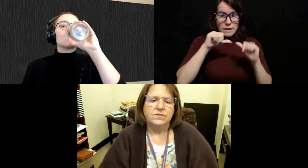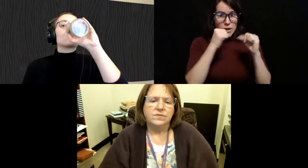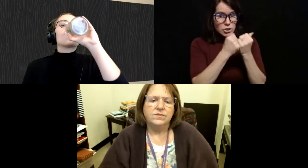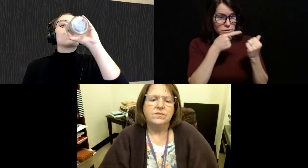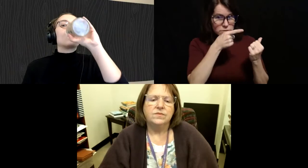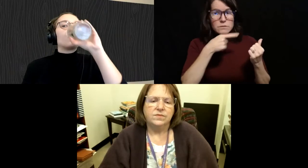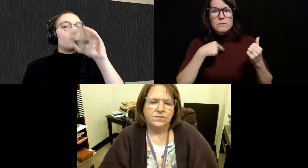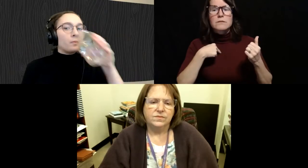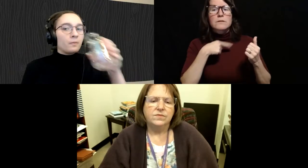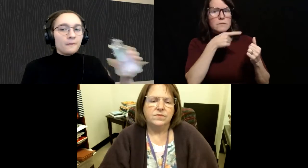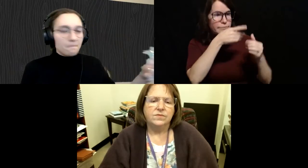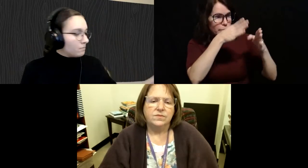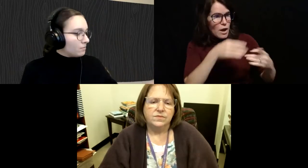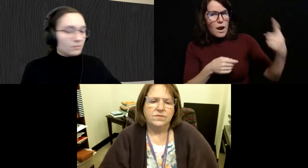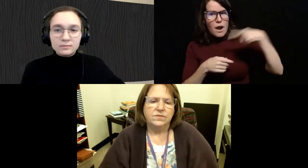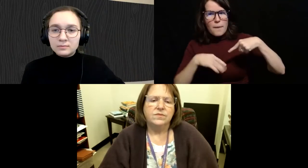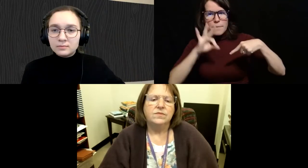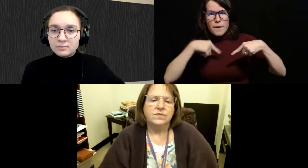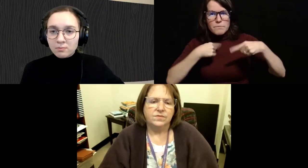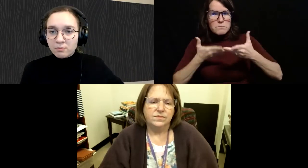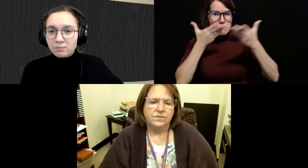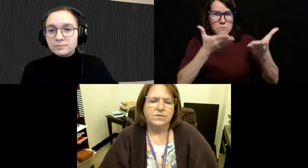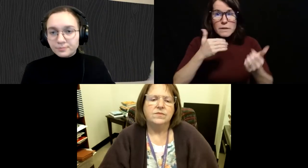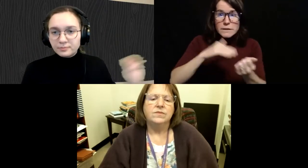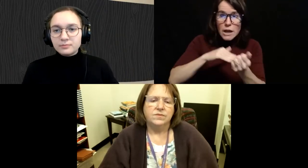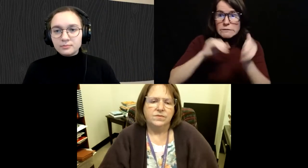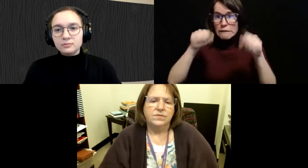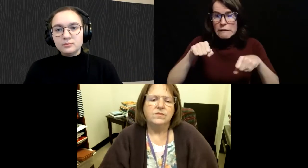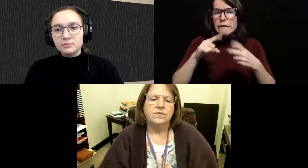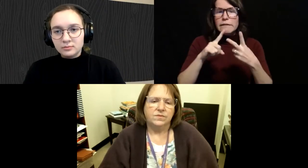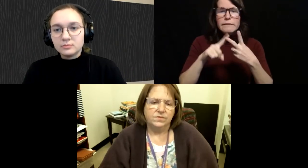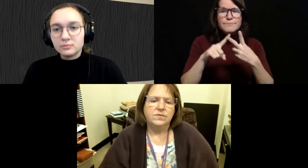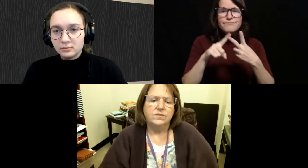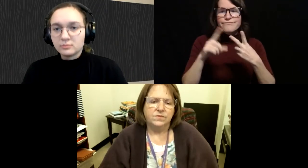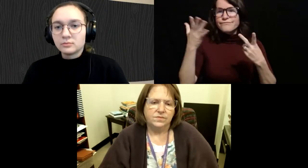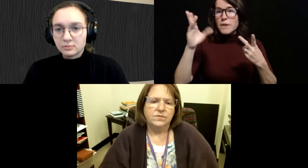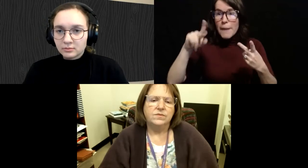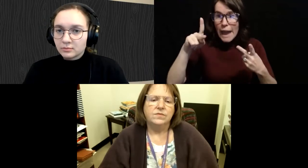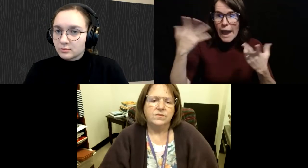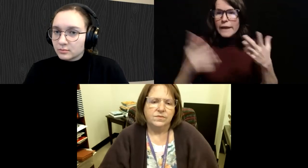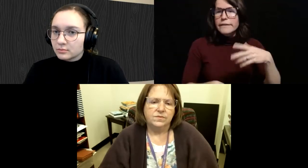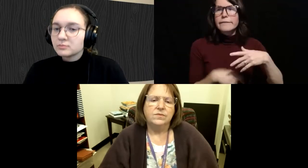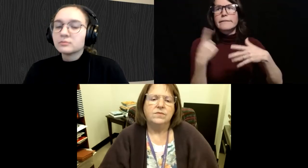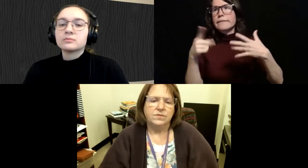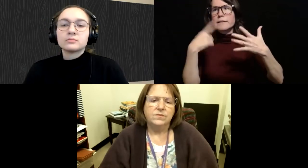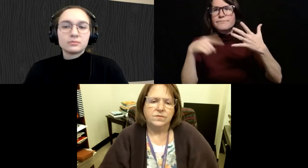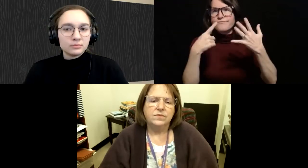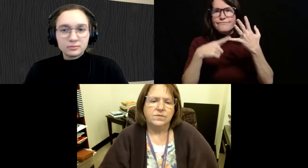the SSP from the agency would come pick me up, take me to a medical appointment, could take me to the